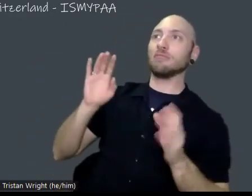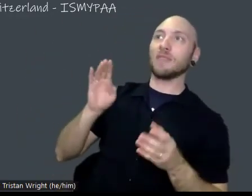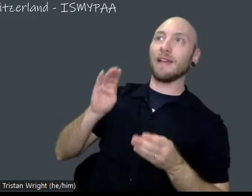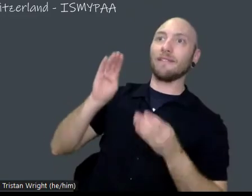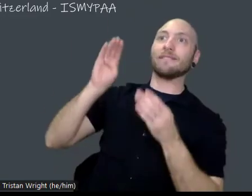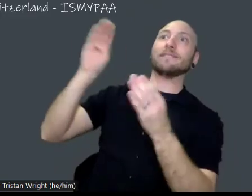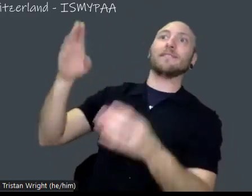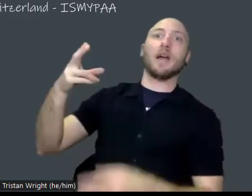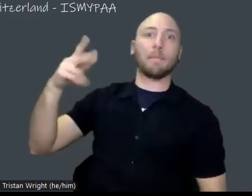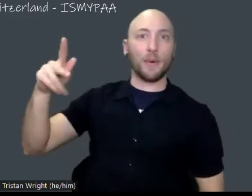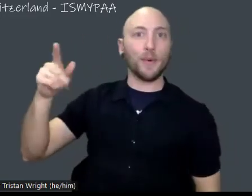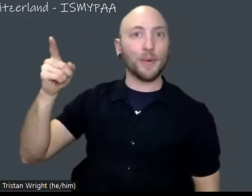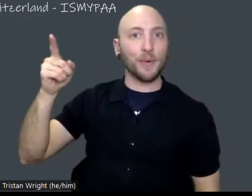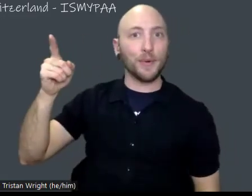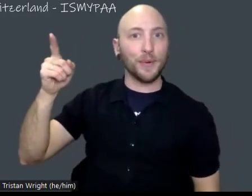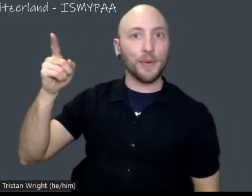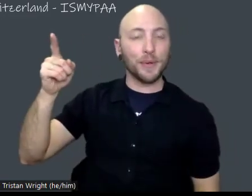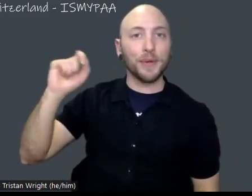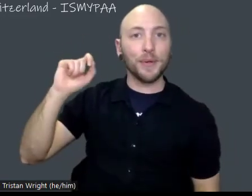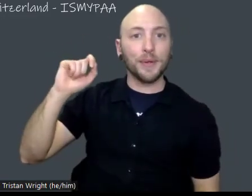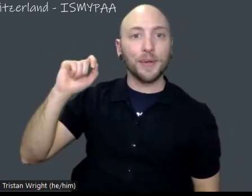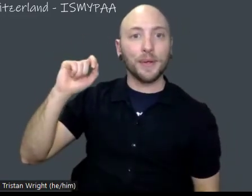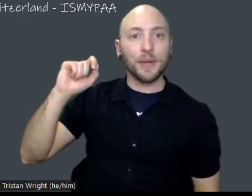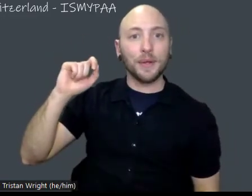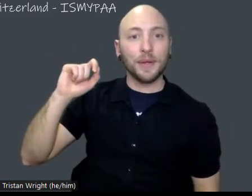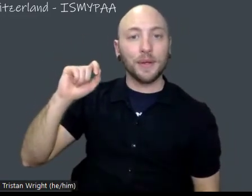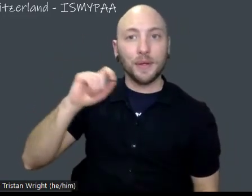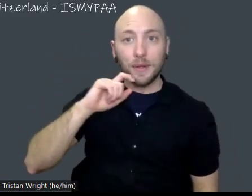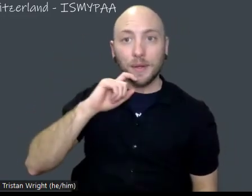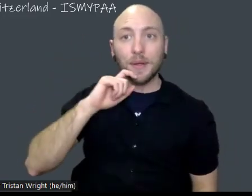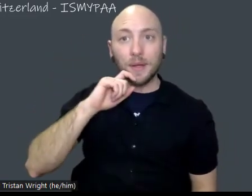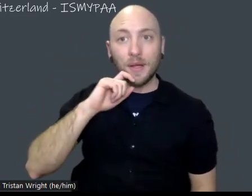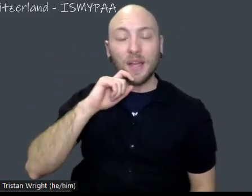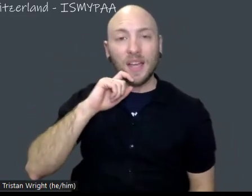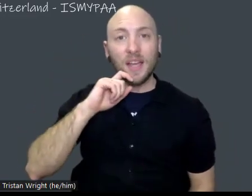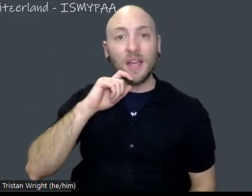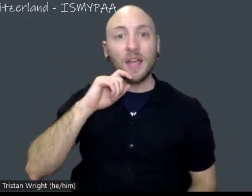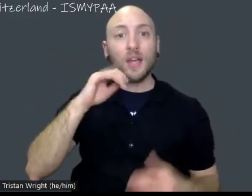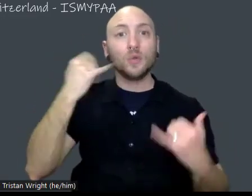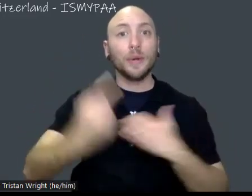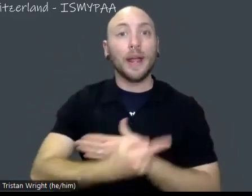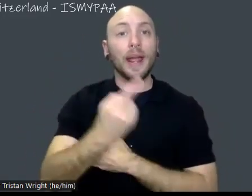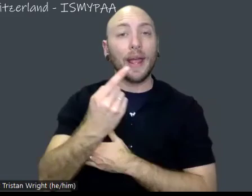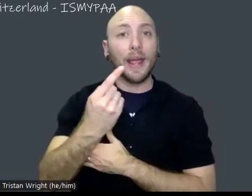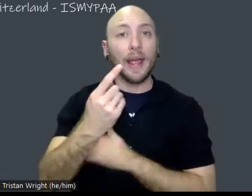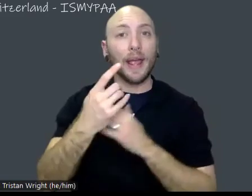power. And I got today how big